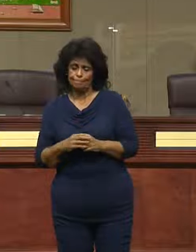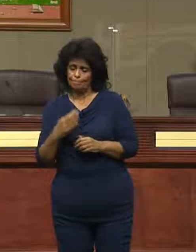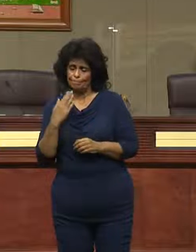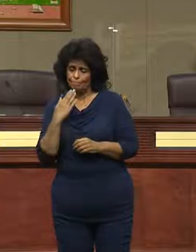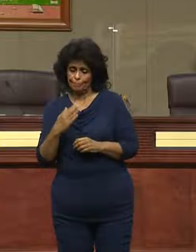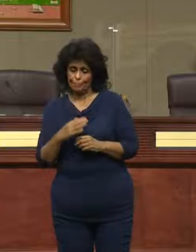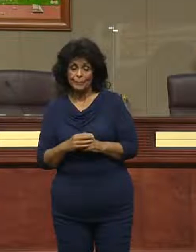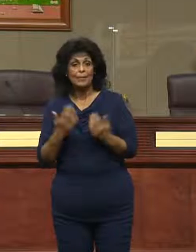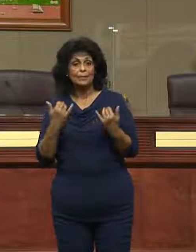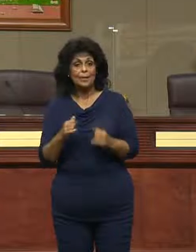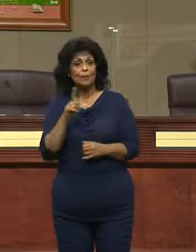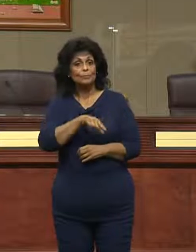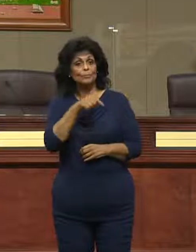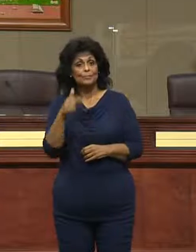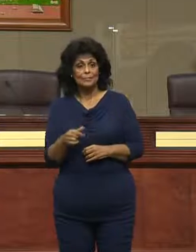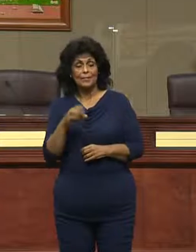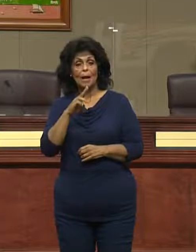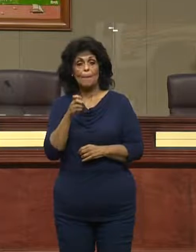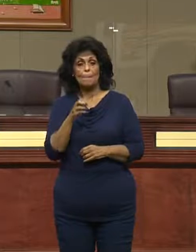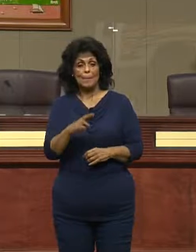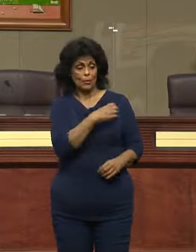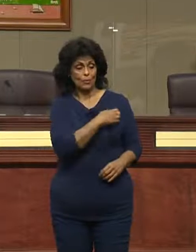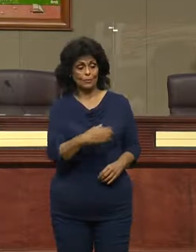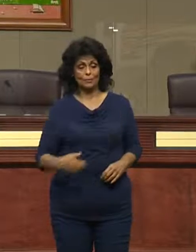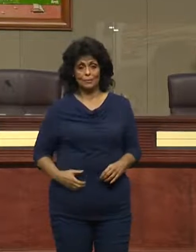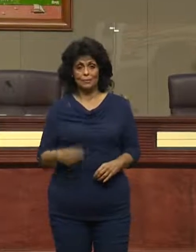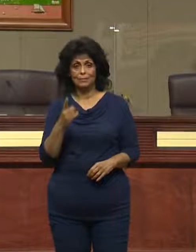And with that, I'm going to turn it over to Mayor Buddy Dyer.